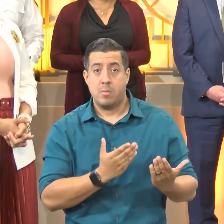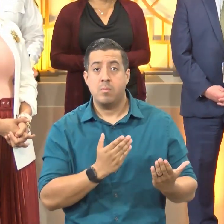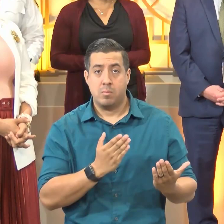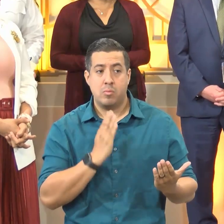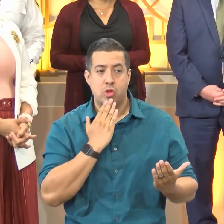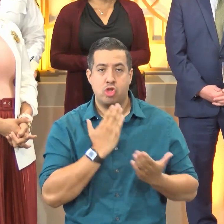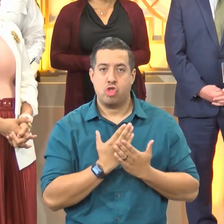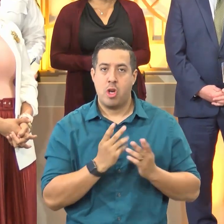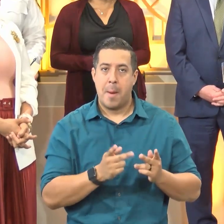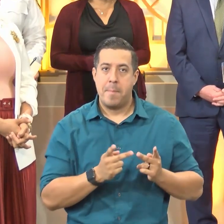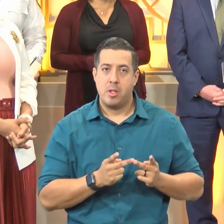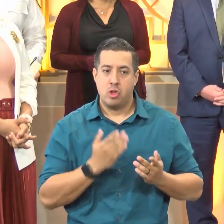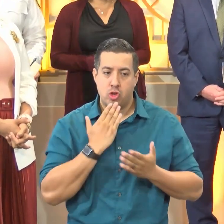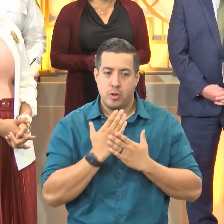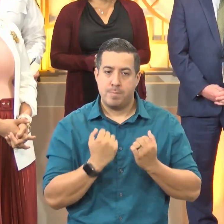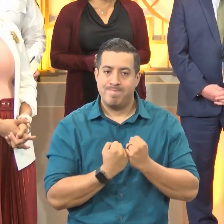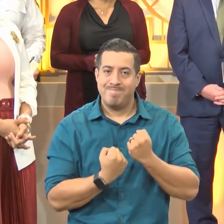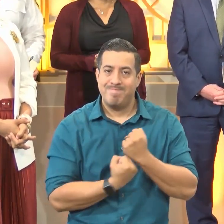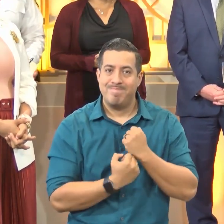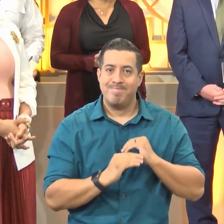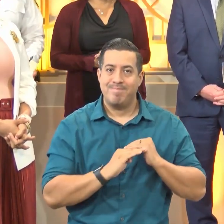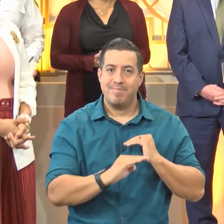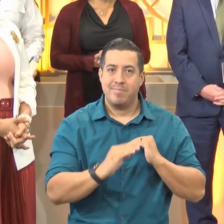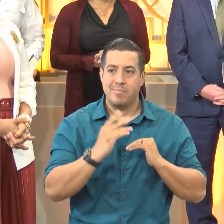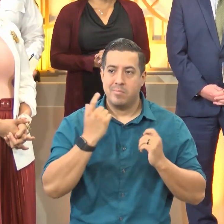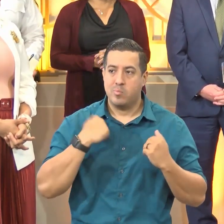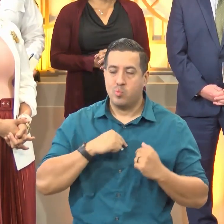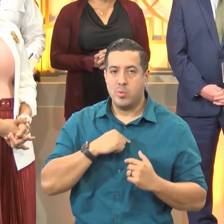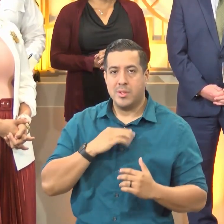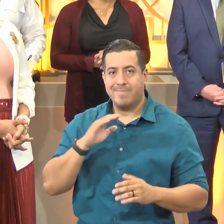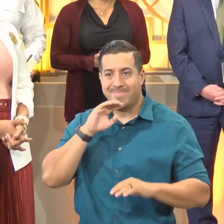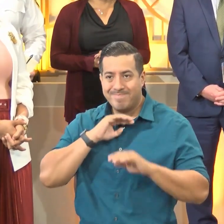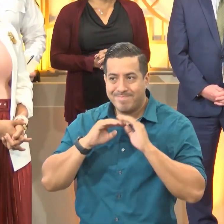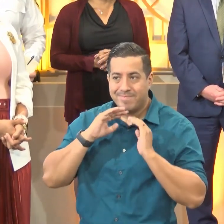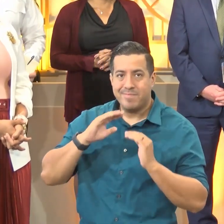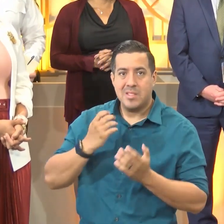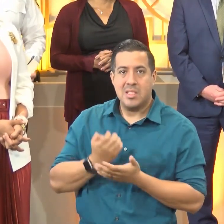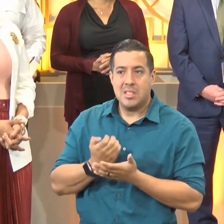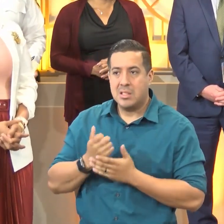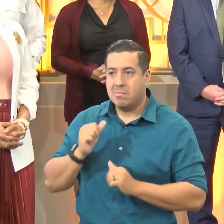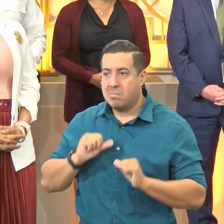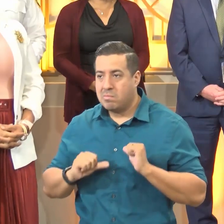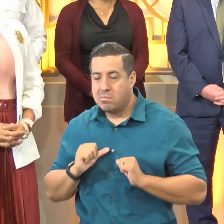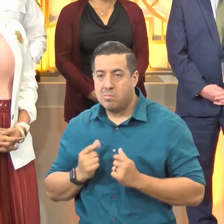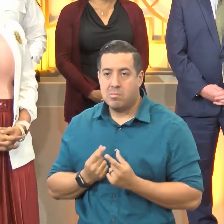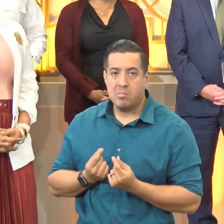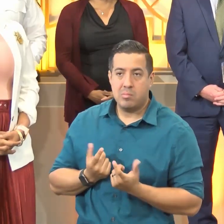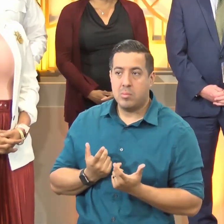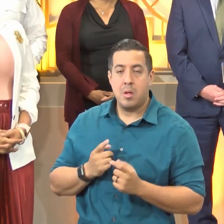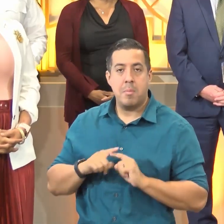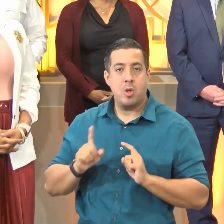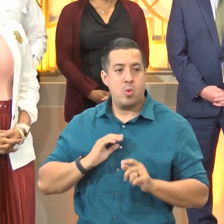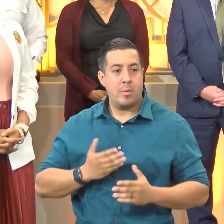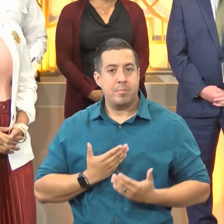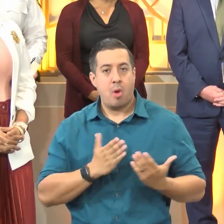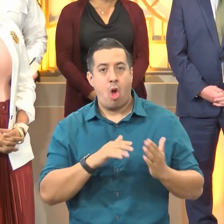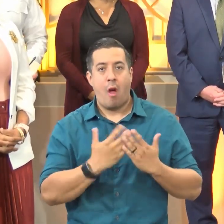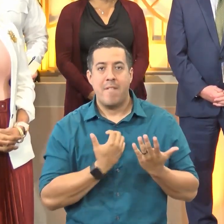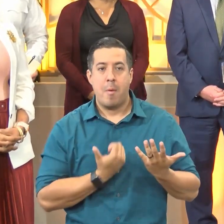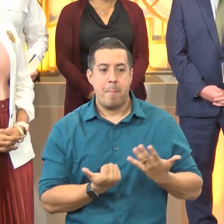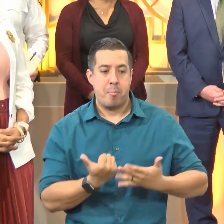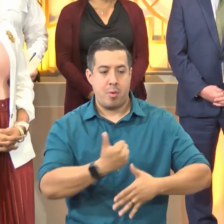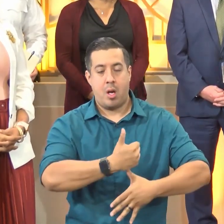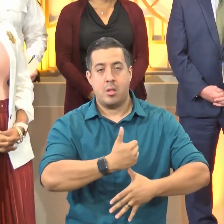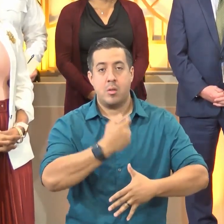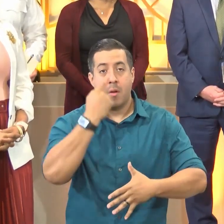better position as we face these economic uncertainties and at the same time impose our priorities with